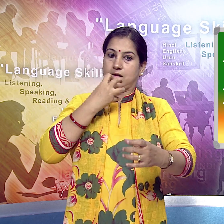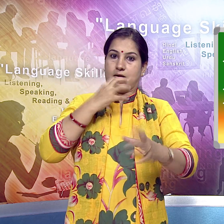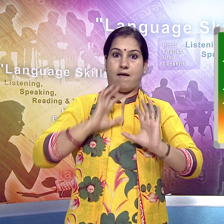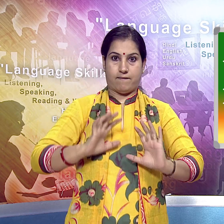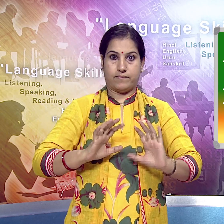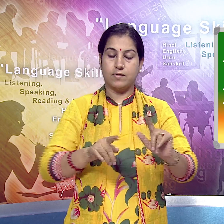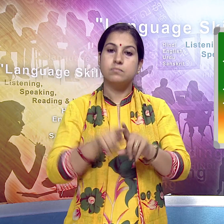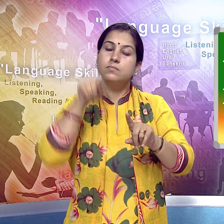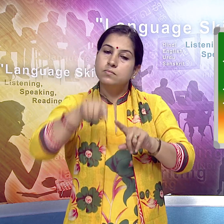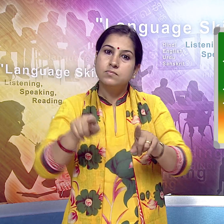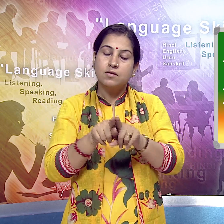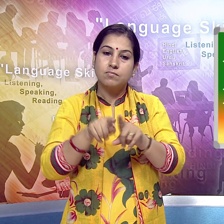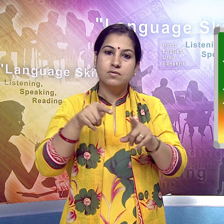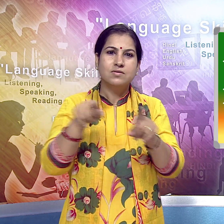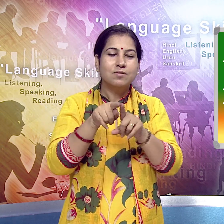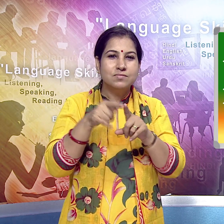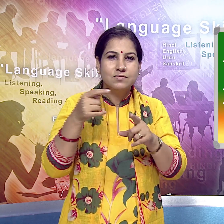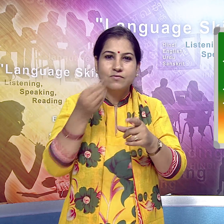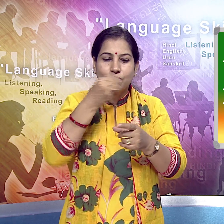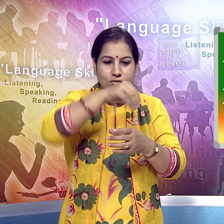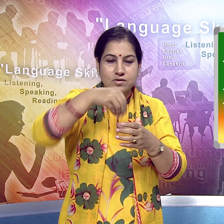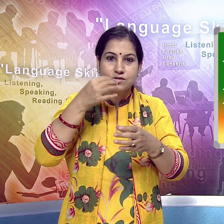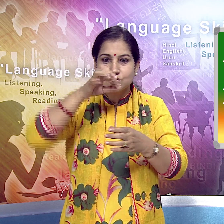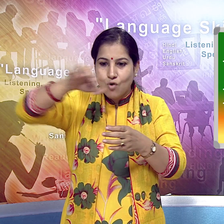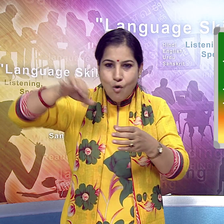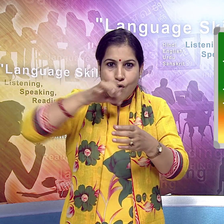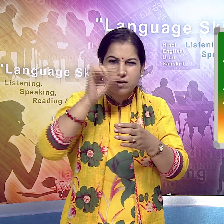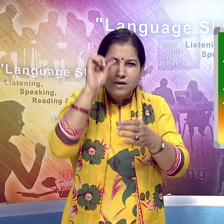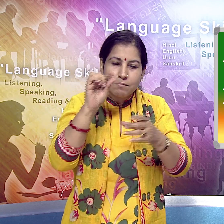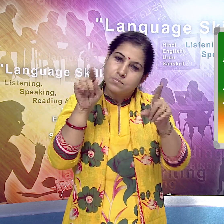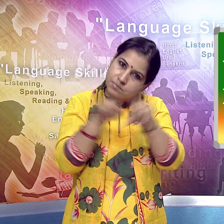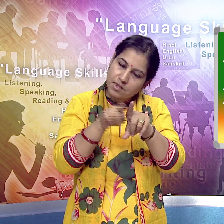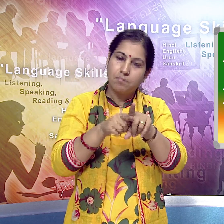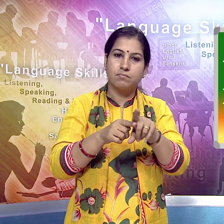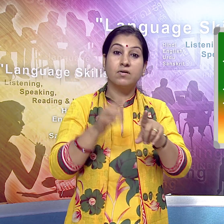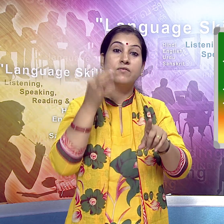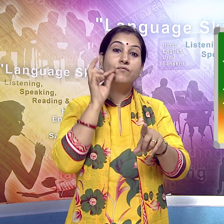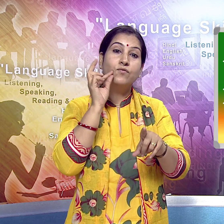as salts. Some of the important minerals are